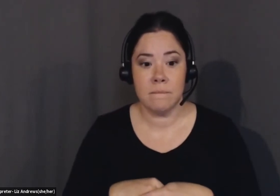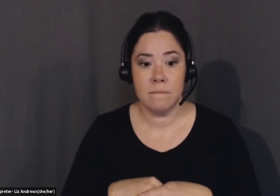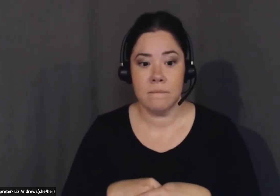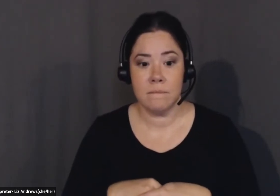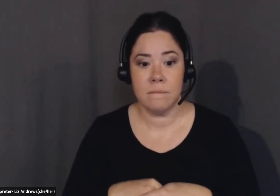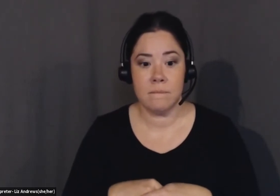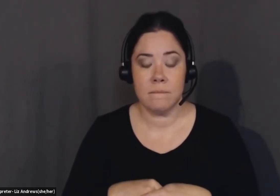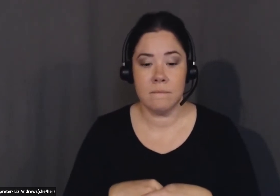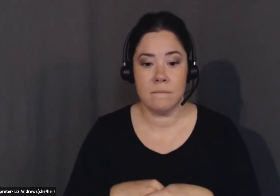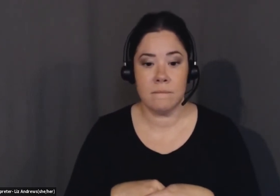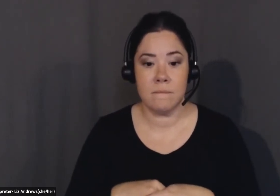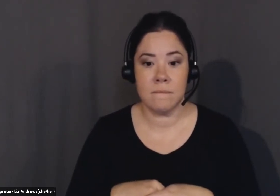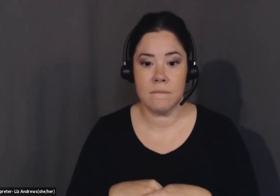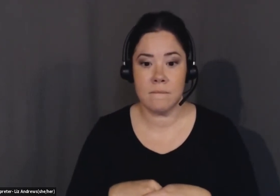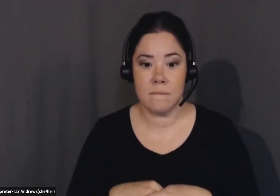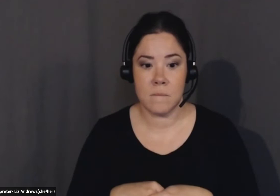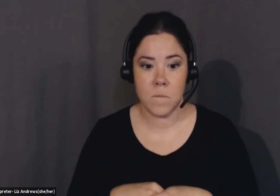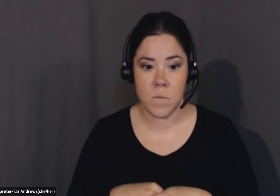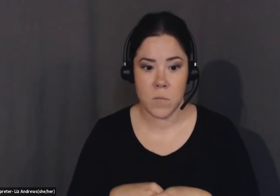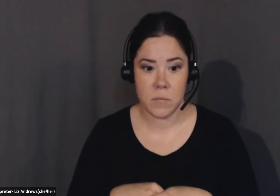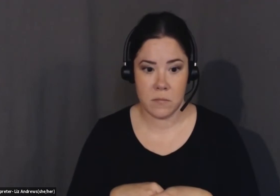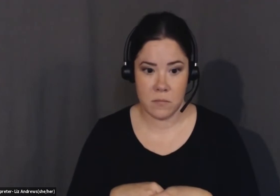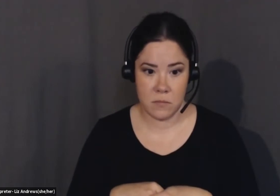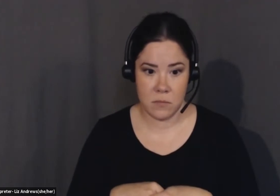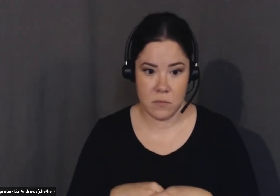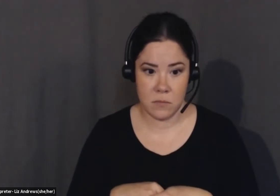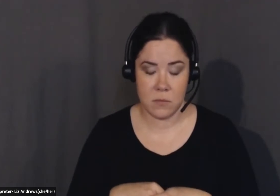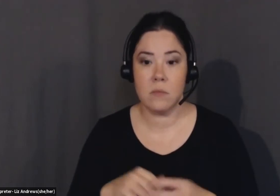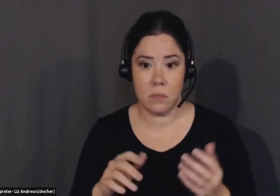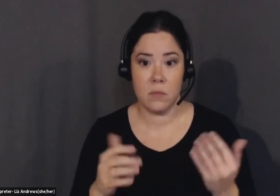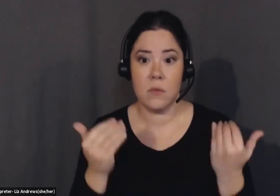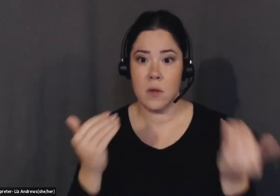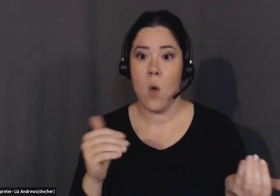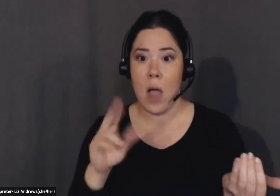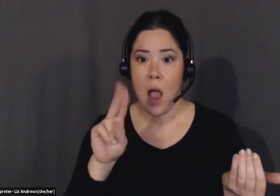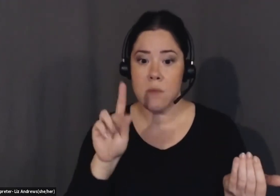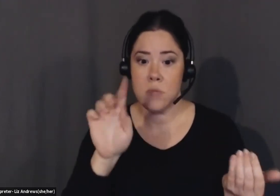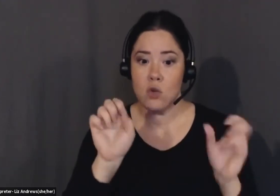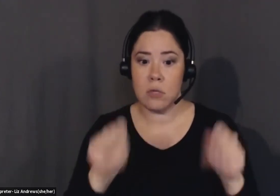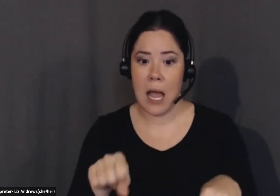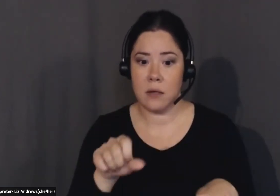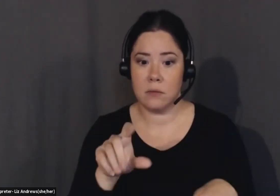All right, Maria, you are unmuted if you are allowed to unmute if you'd like.